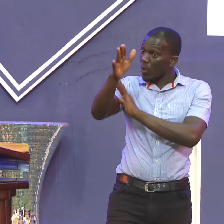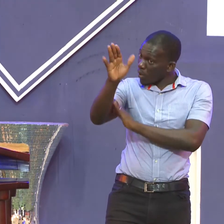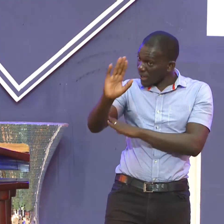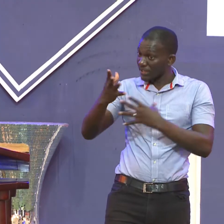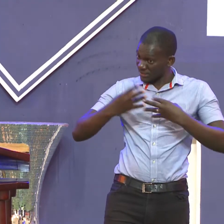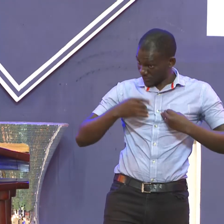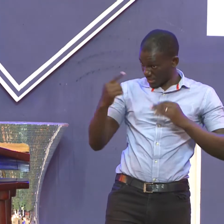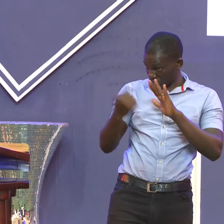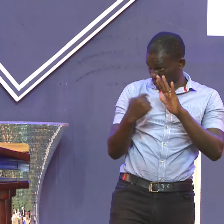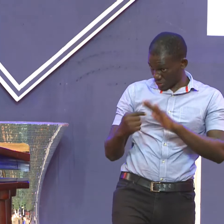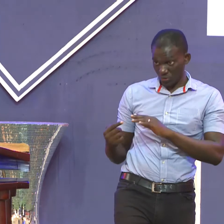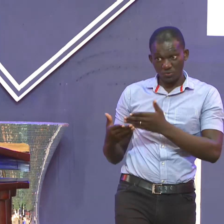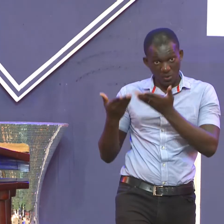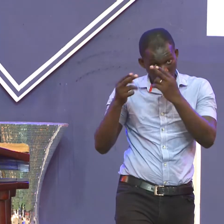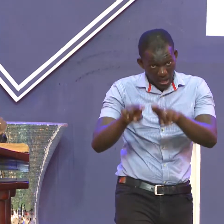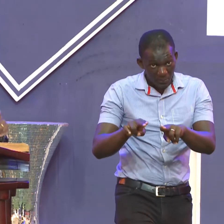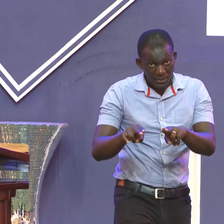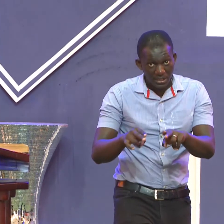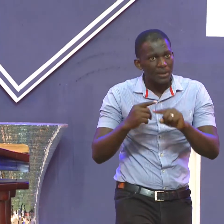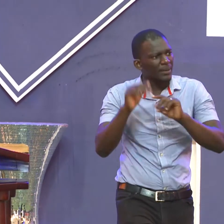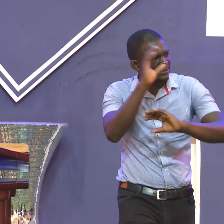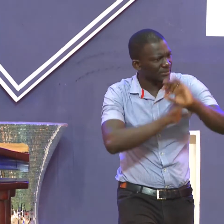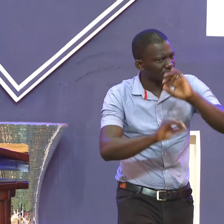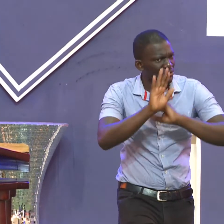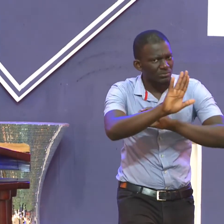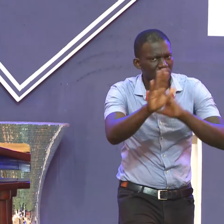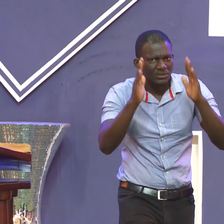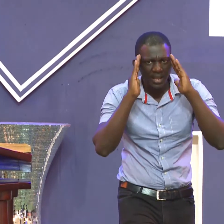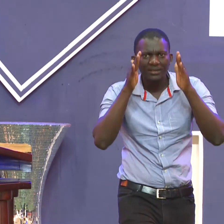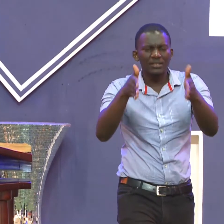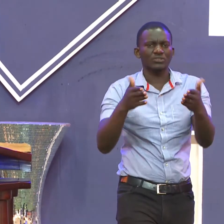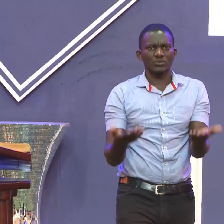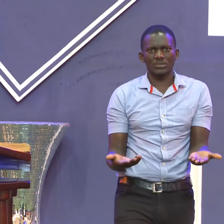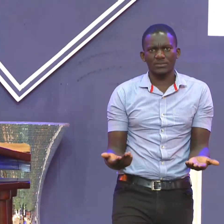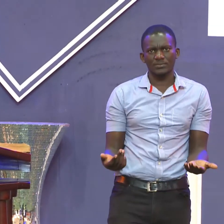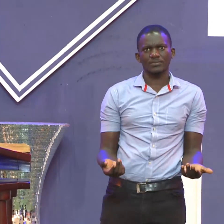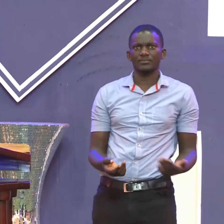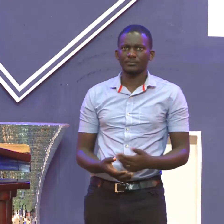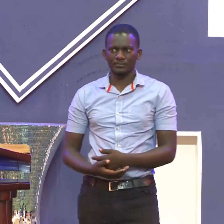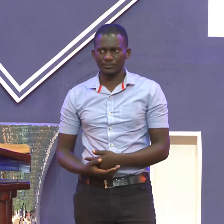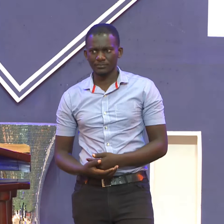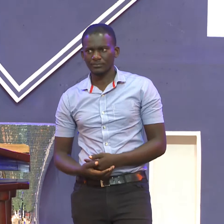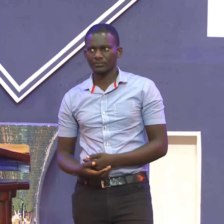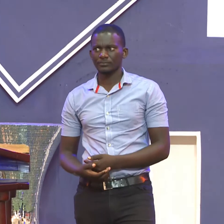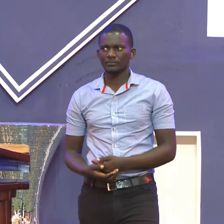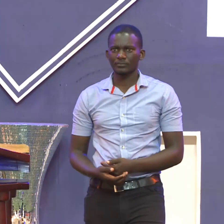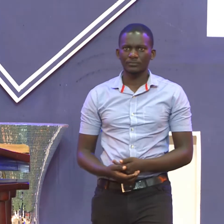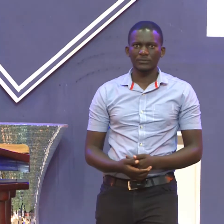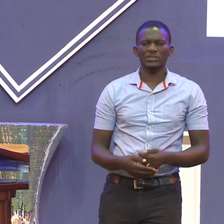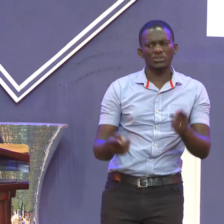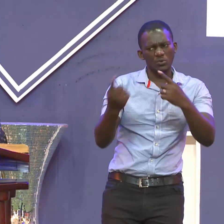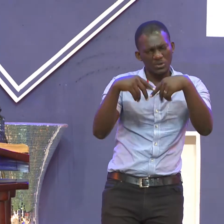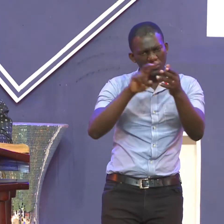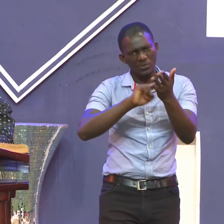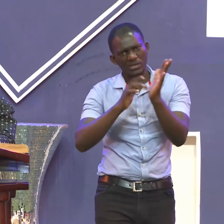kijje it is the Lord that has permitted it to come anonya attention y'omuntu but when the Lord is seeking for the attention kamba twale katono mwa mosinya